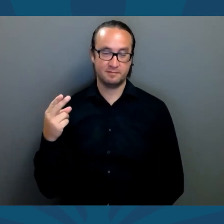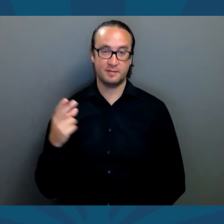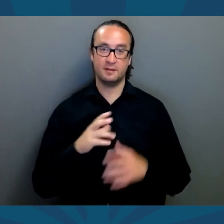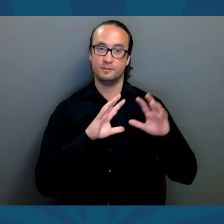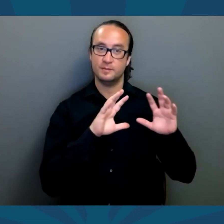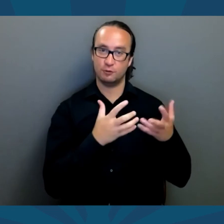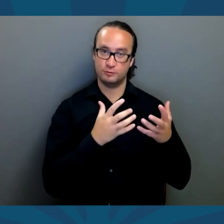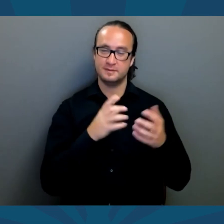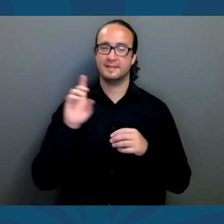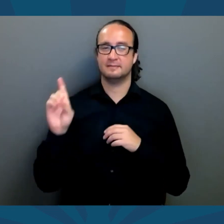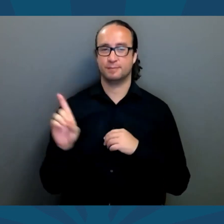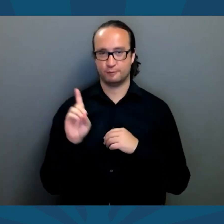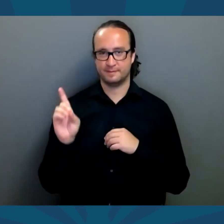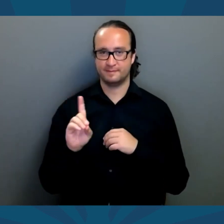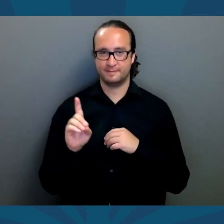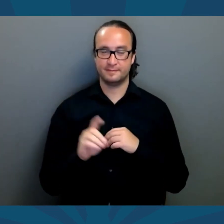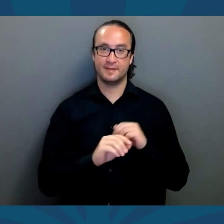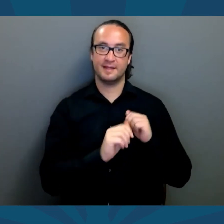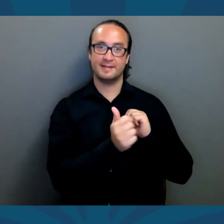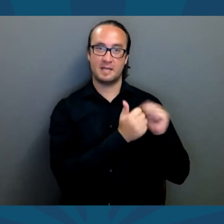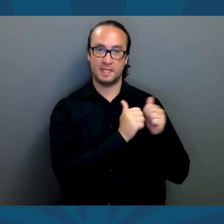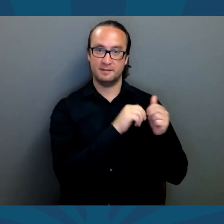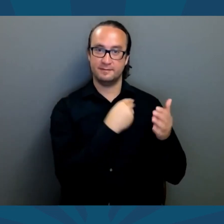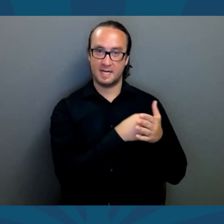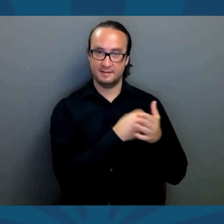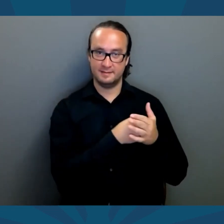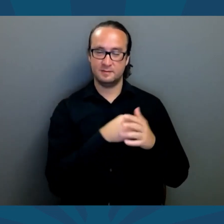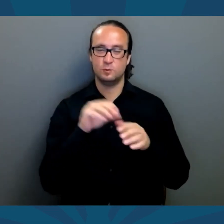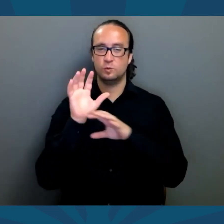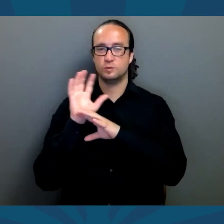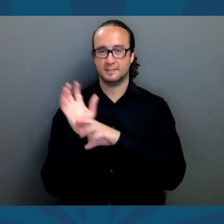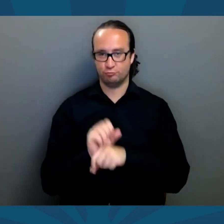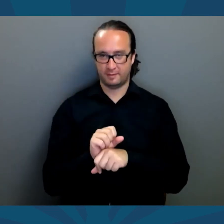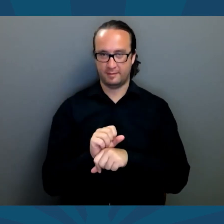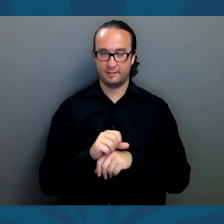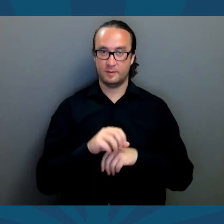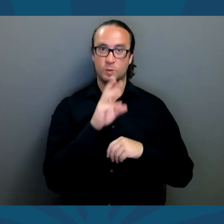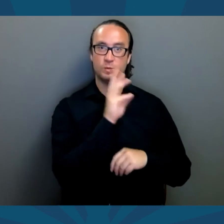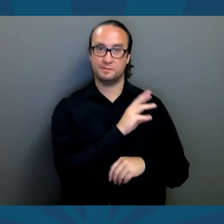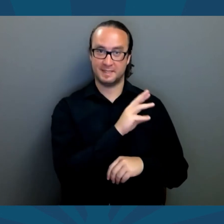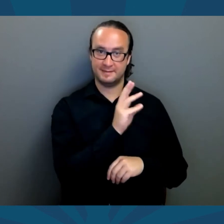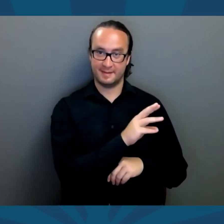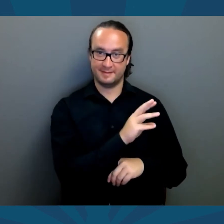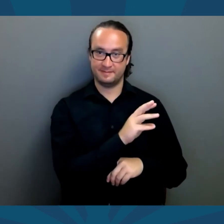Amish Shah. Party, Democratic. Campaign funding,